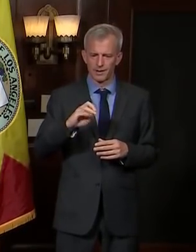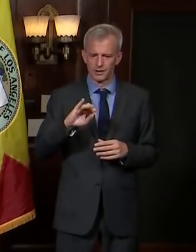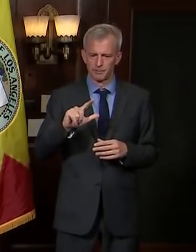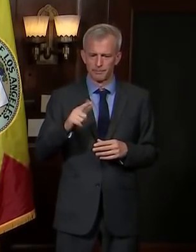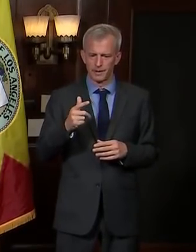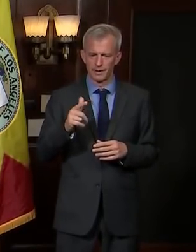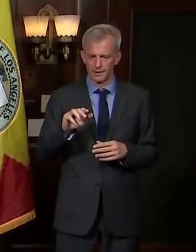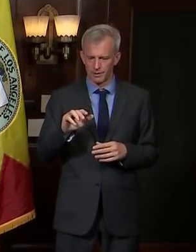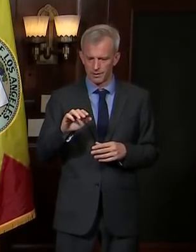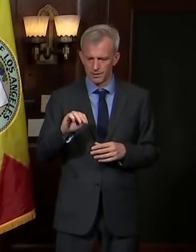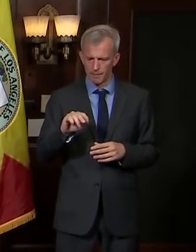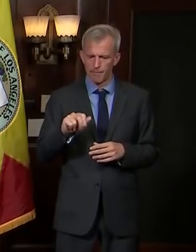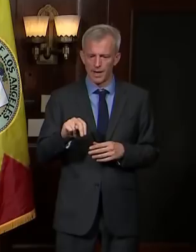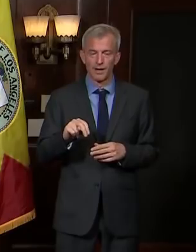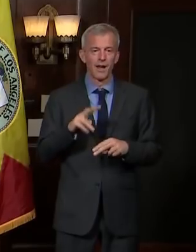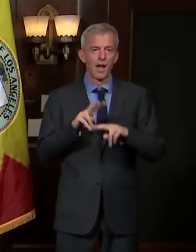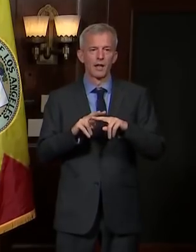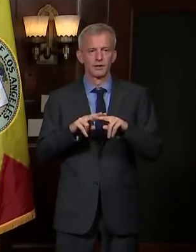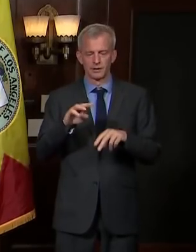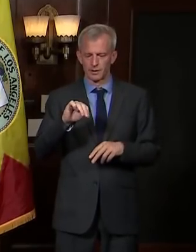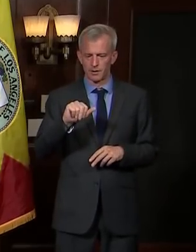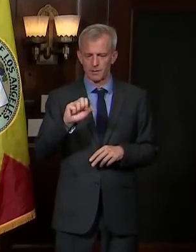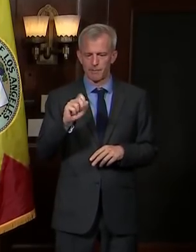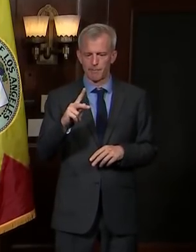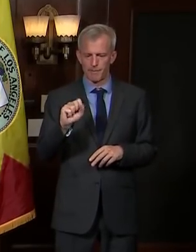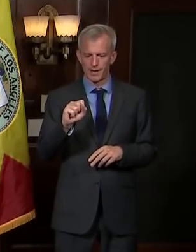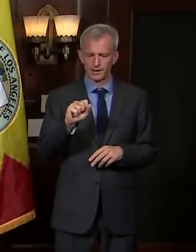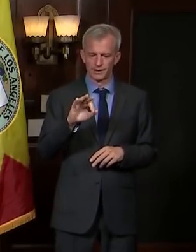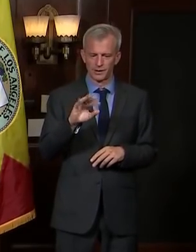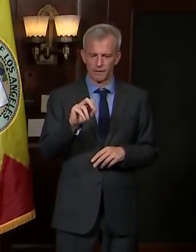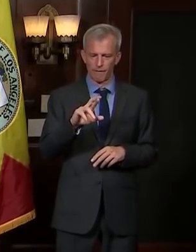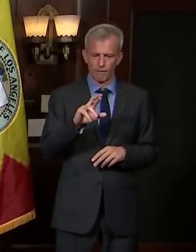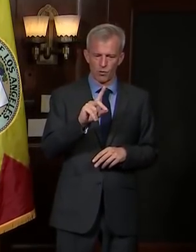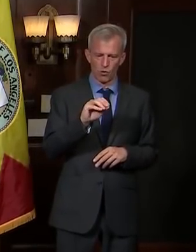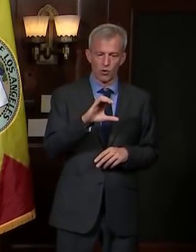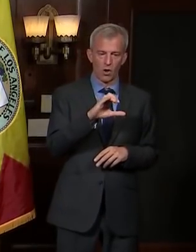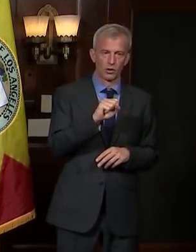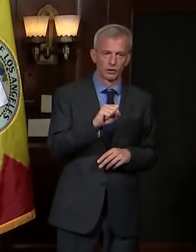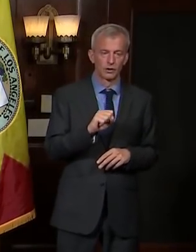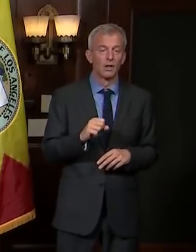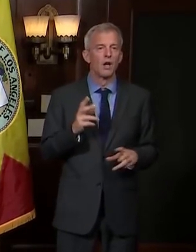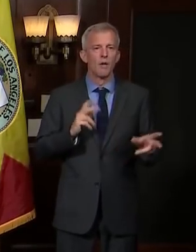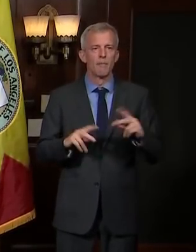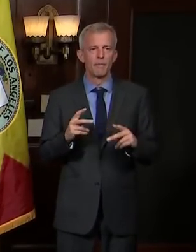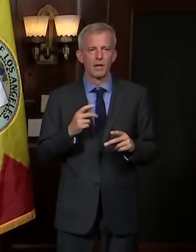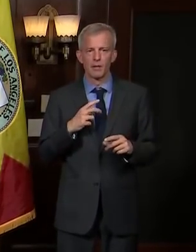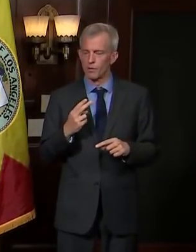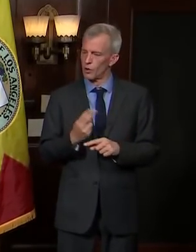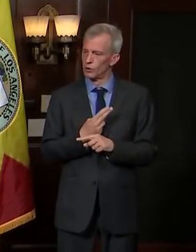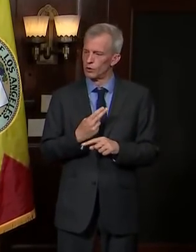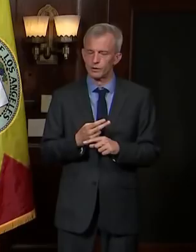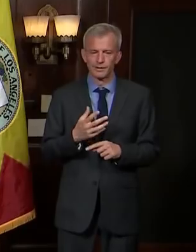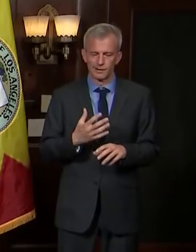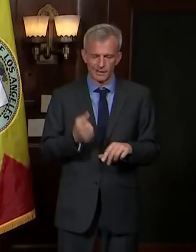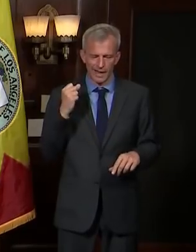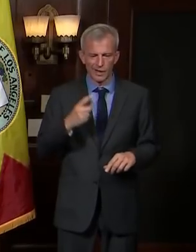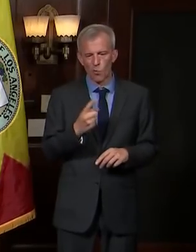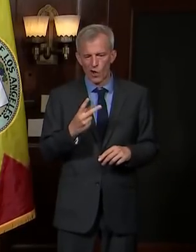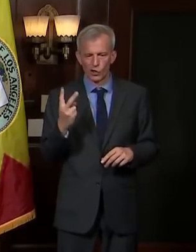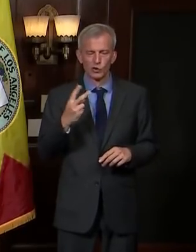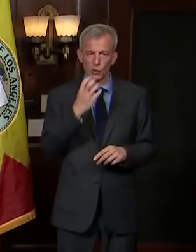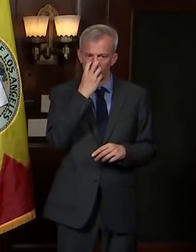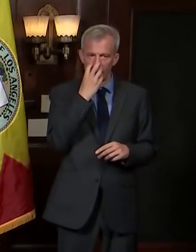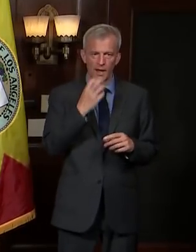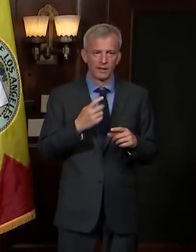go to hashtag Masks for Docs, people are taking 1 or 2 of these out of their earthquake kit, or